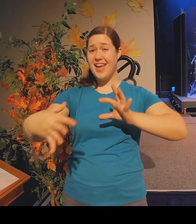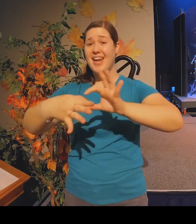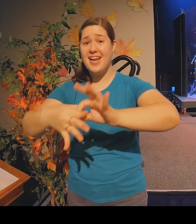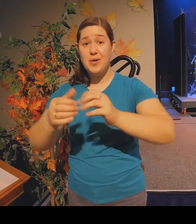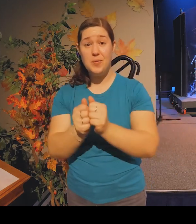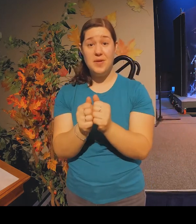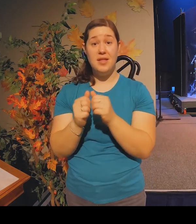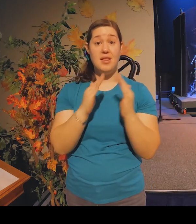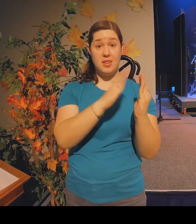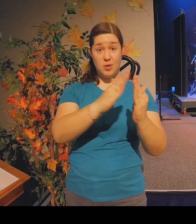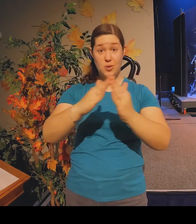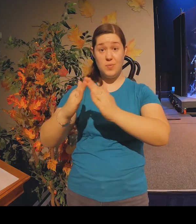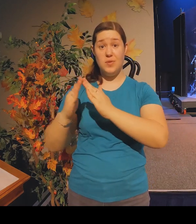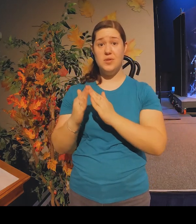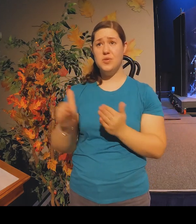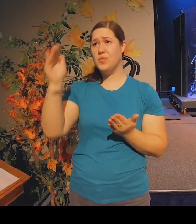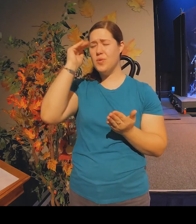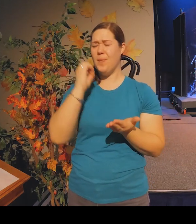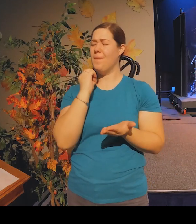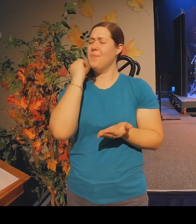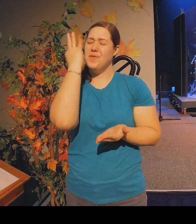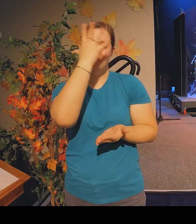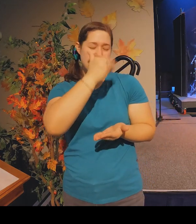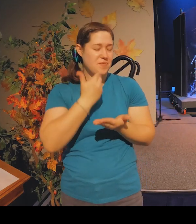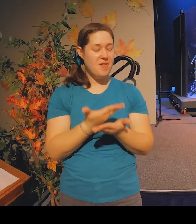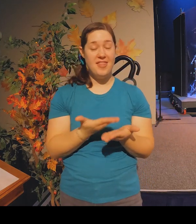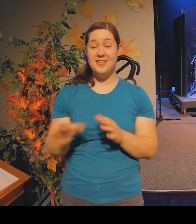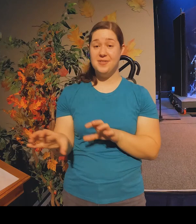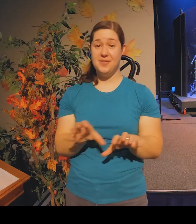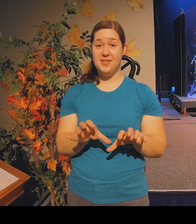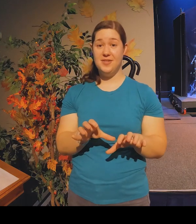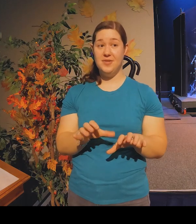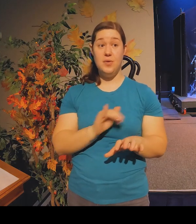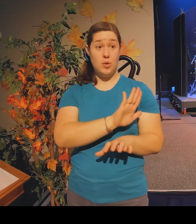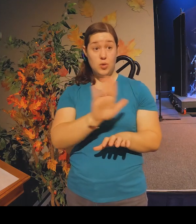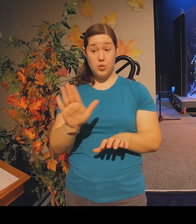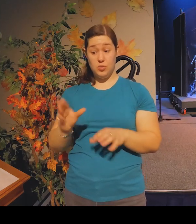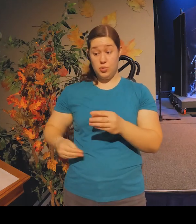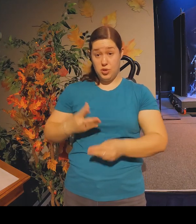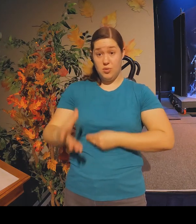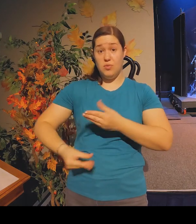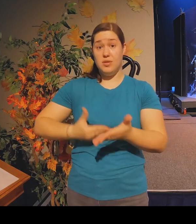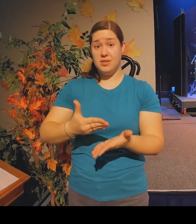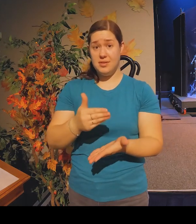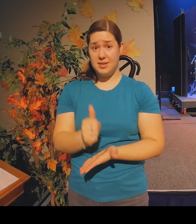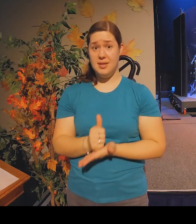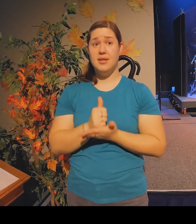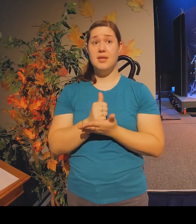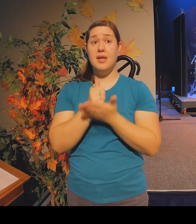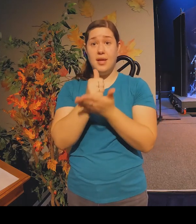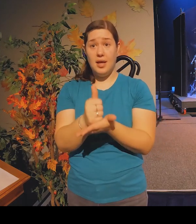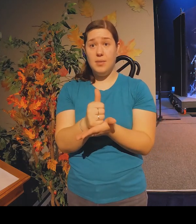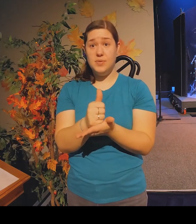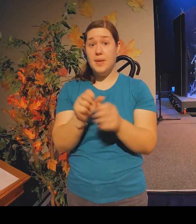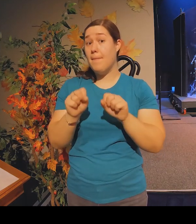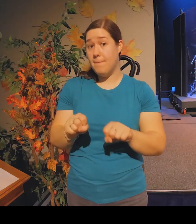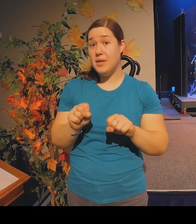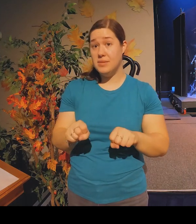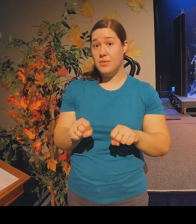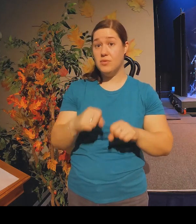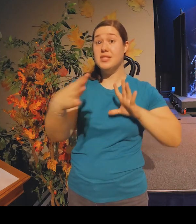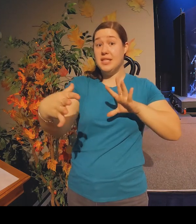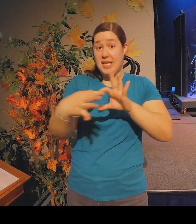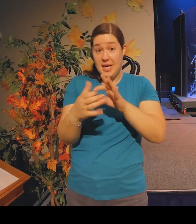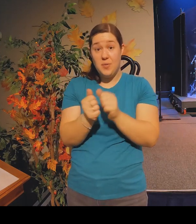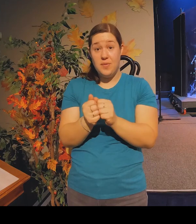we know those are beautiful things that we do, and our generosity is part of making that connecting with our community possible. So friends, may we